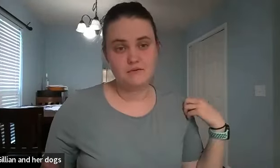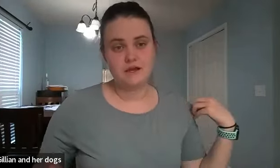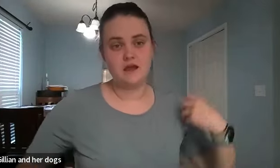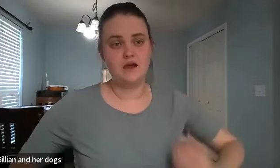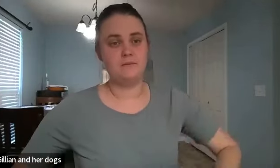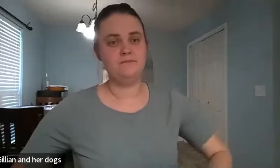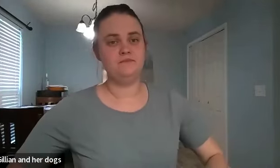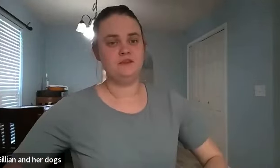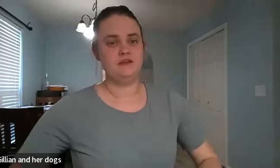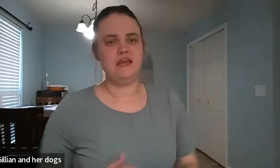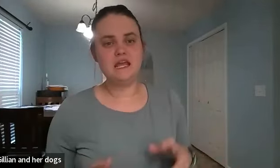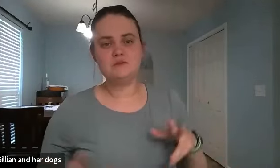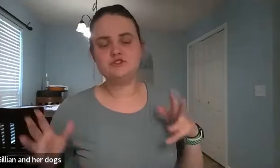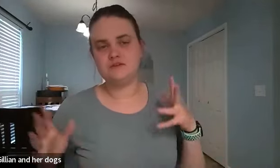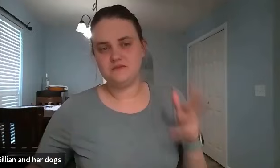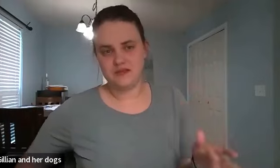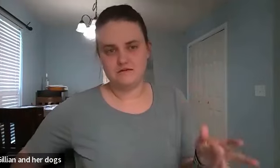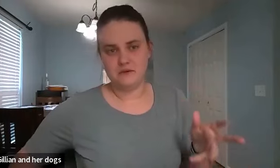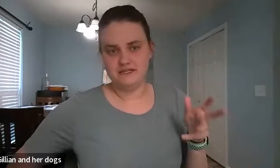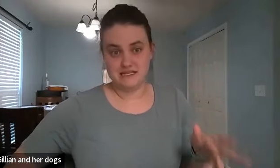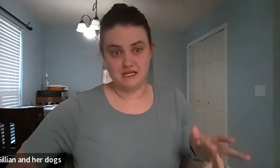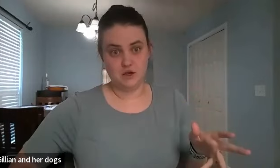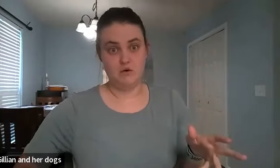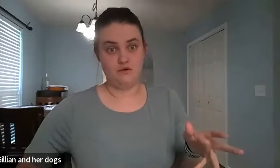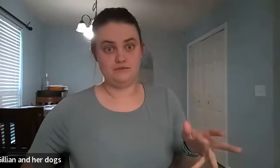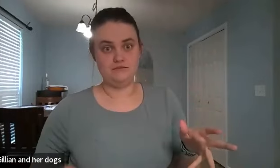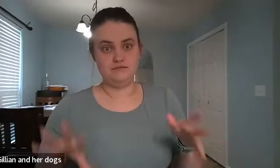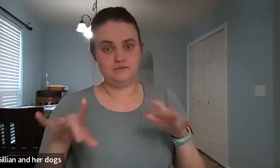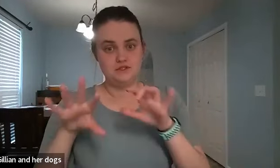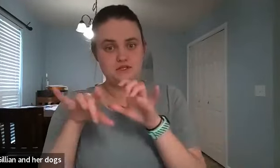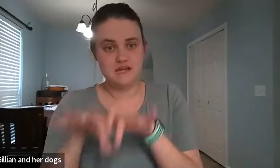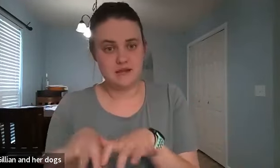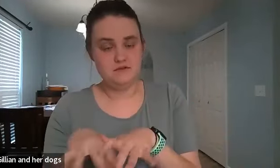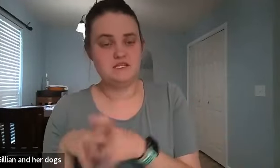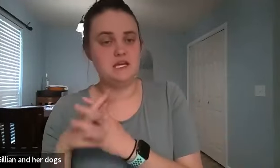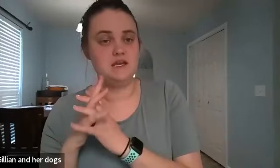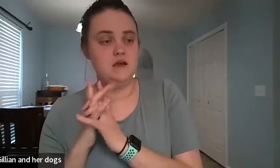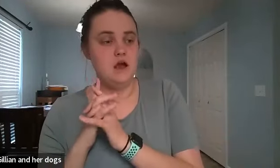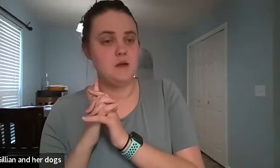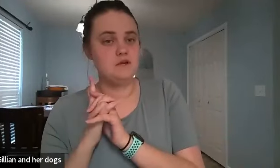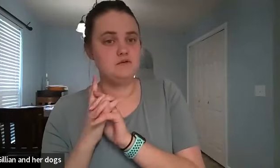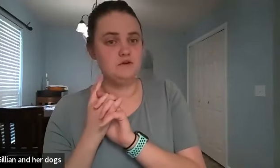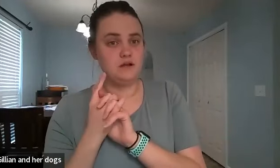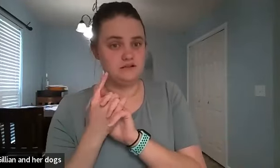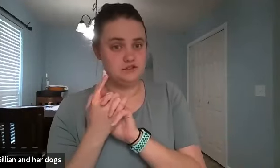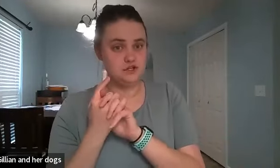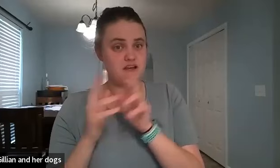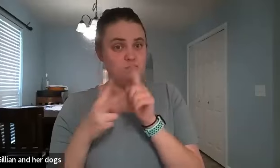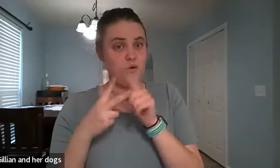one. Any animals you can think of that we didn't go over. So you can type those in. I'm going to real quick also show you guys want